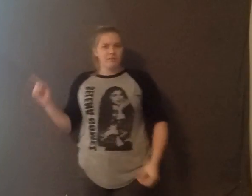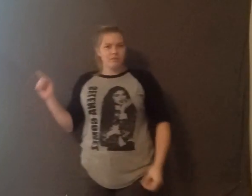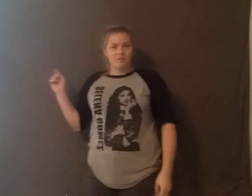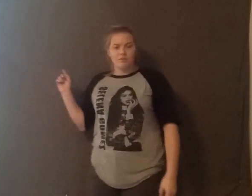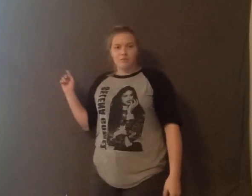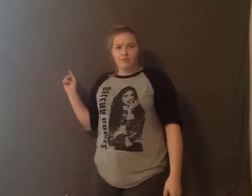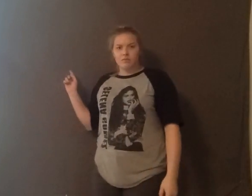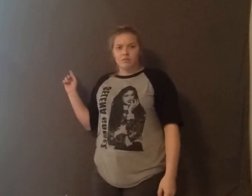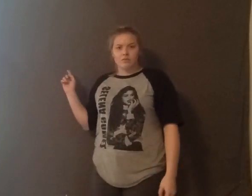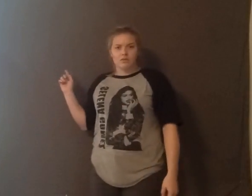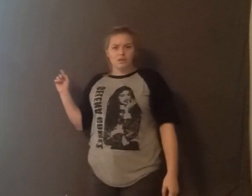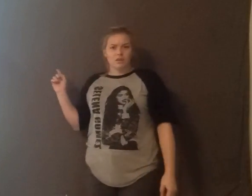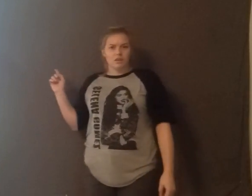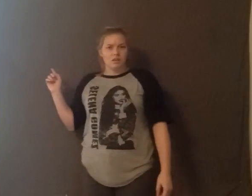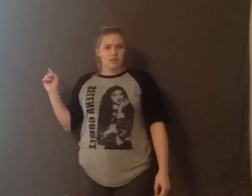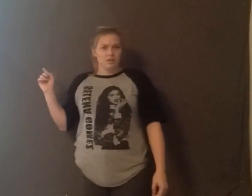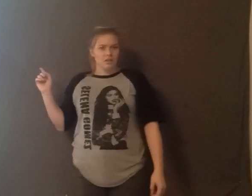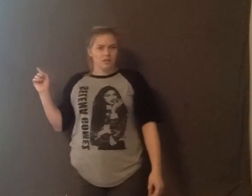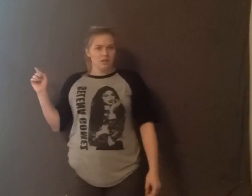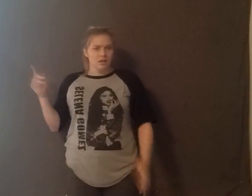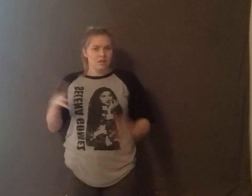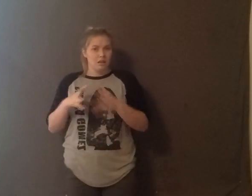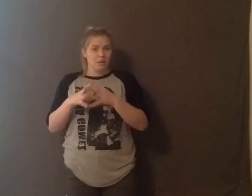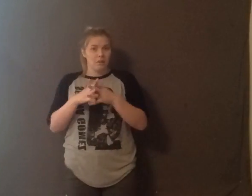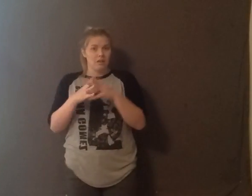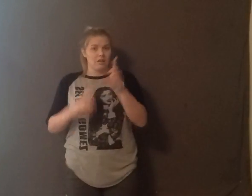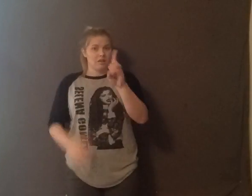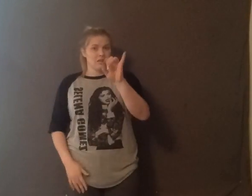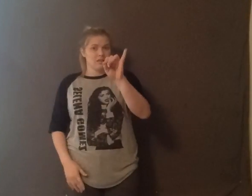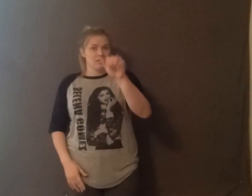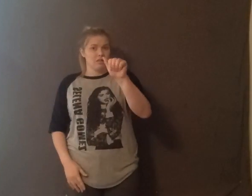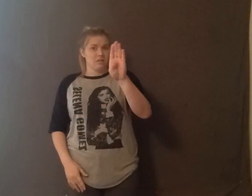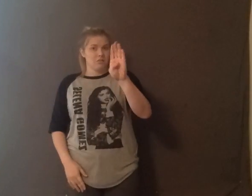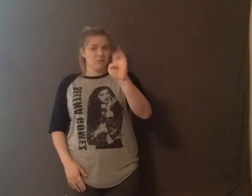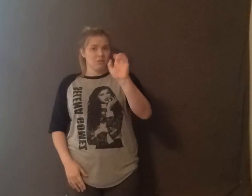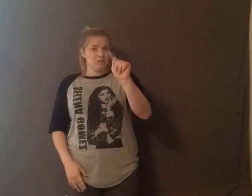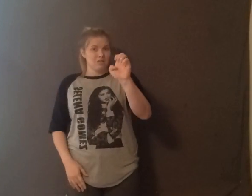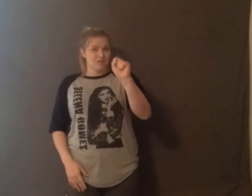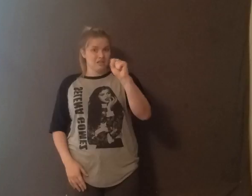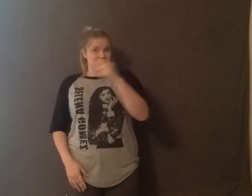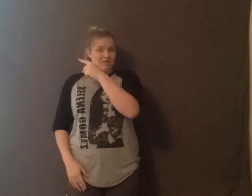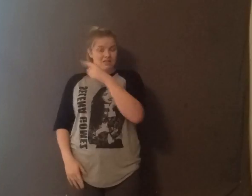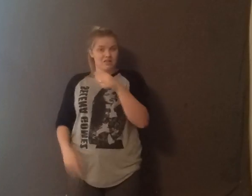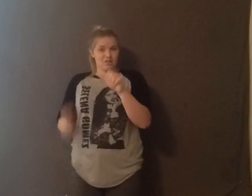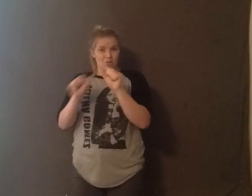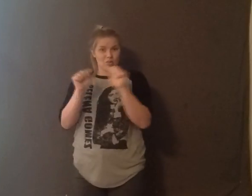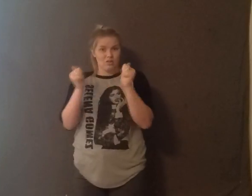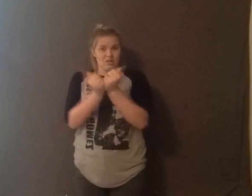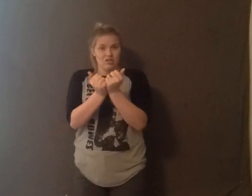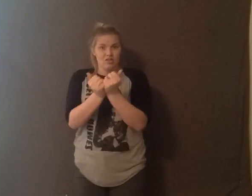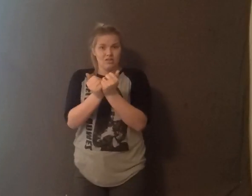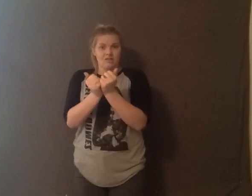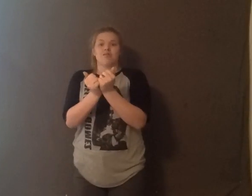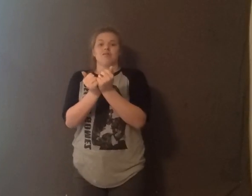And there it was. The American Diabetes Association was taking money from Dannon, one of the world's largest dairy yogurt producers, Kraft Foods, makers of